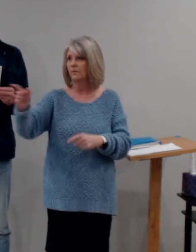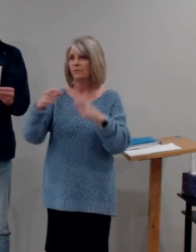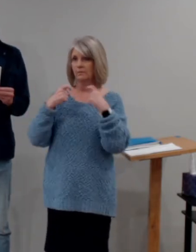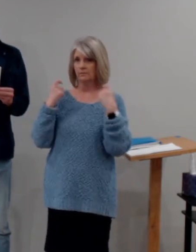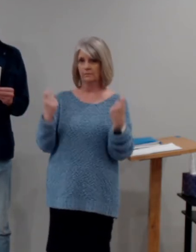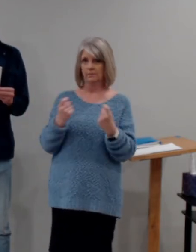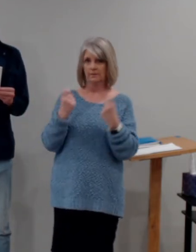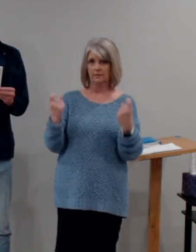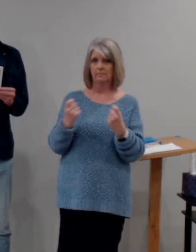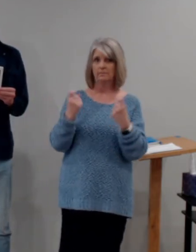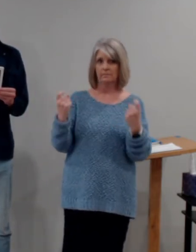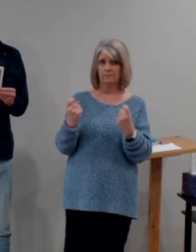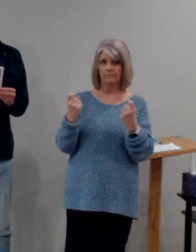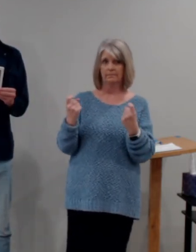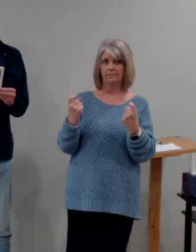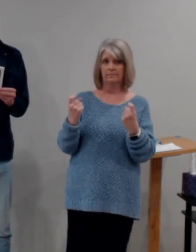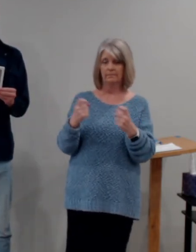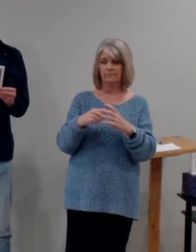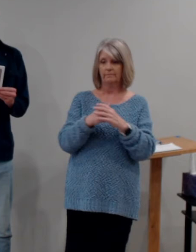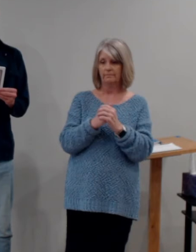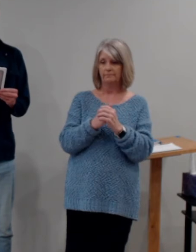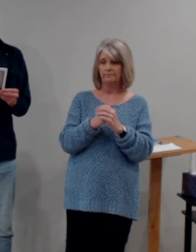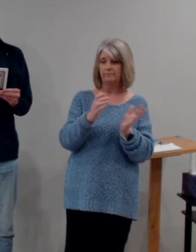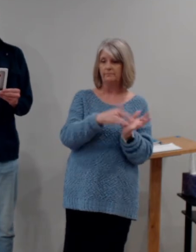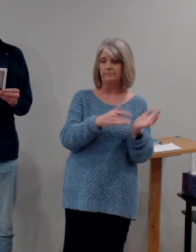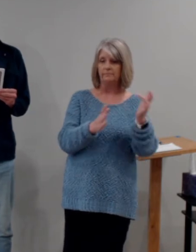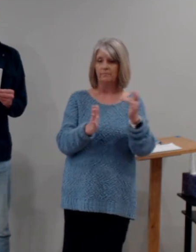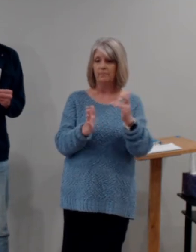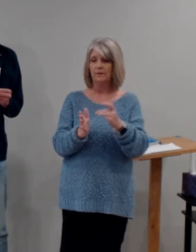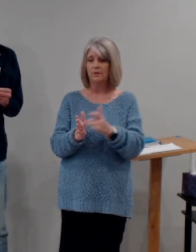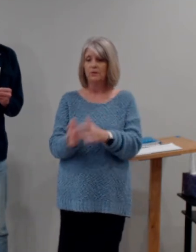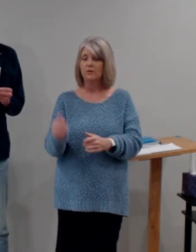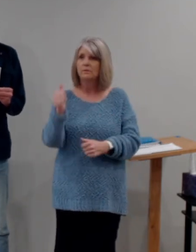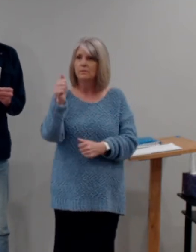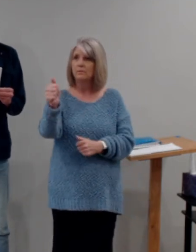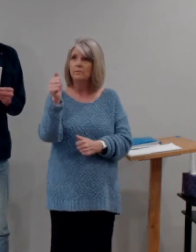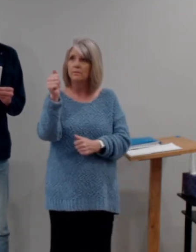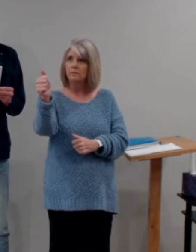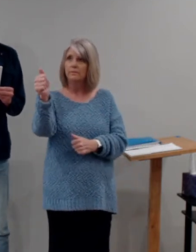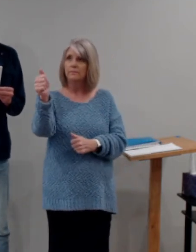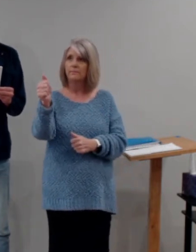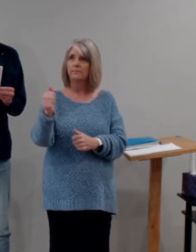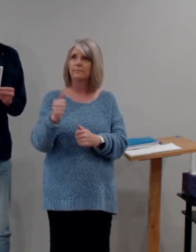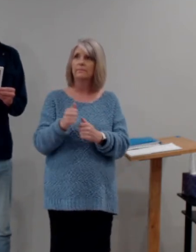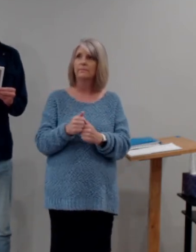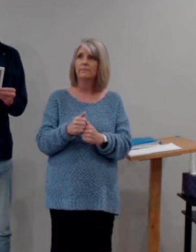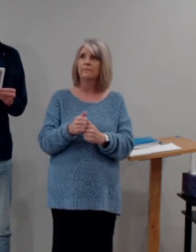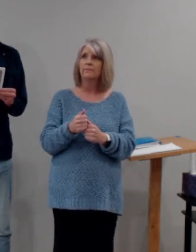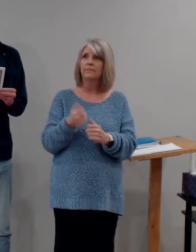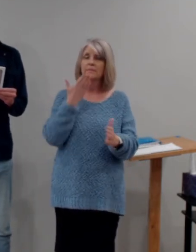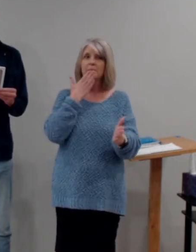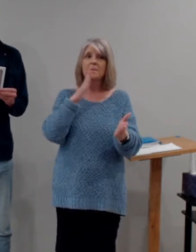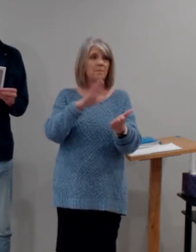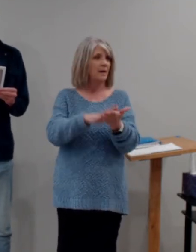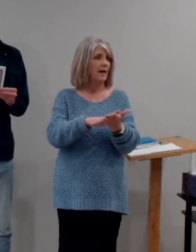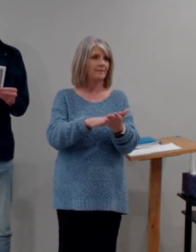Jesus himself bad nothing.